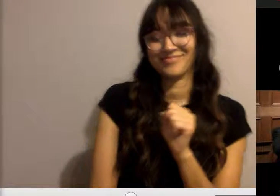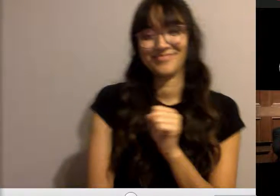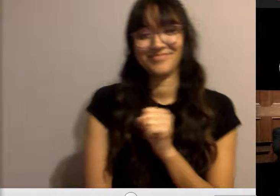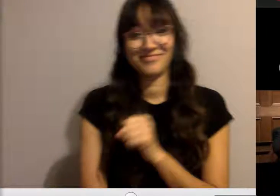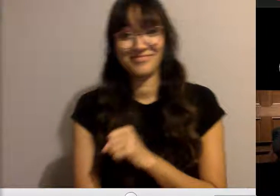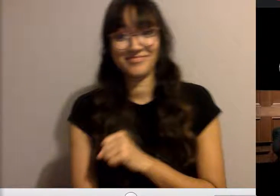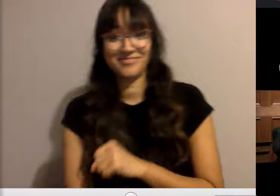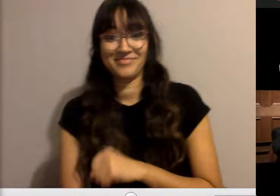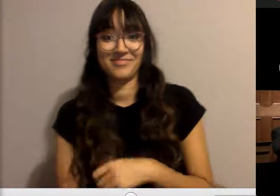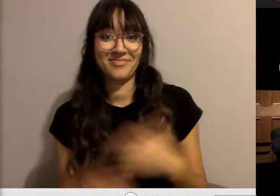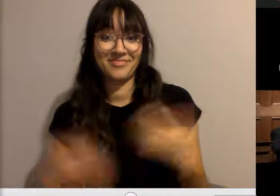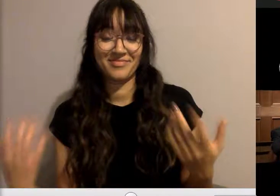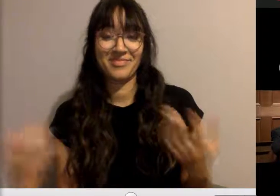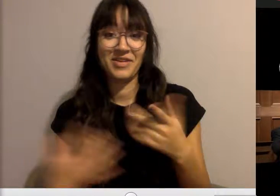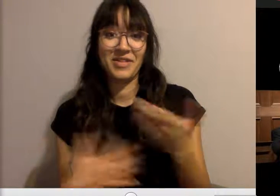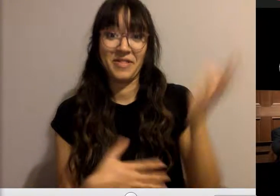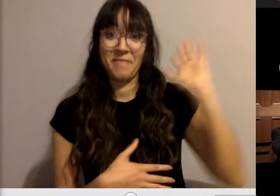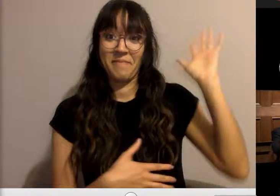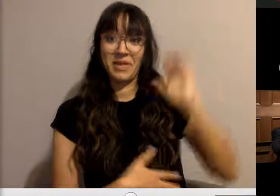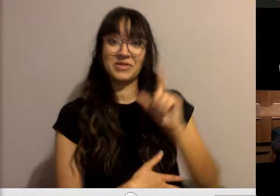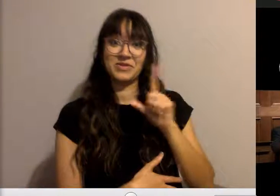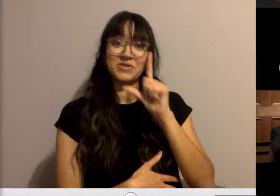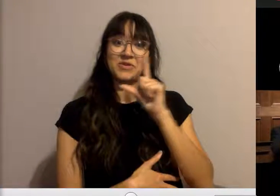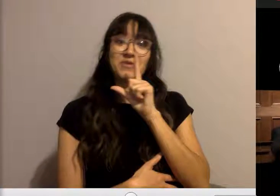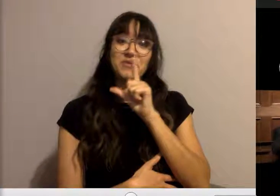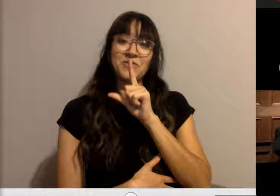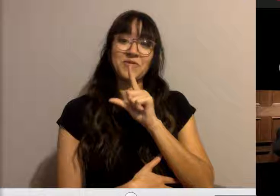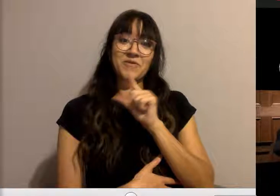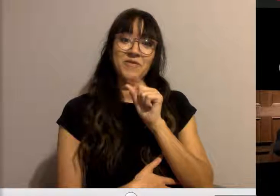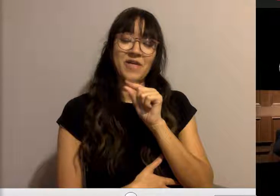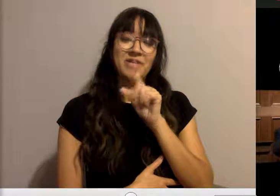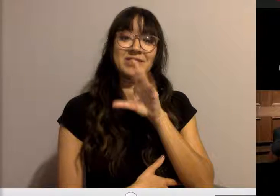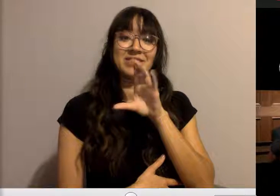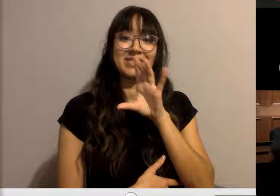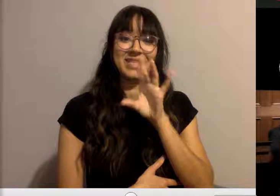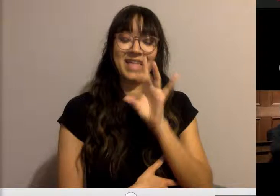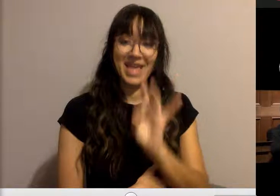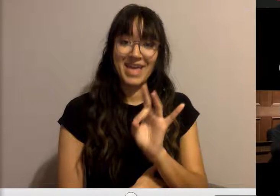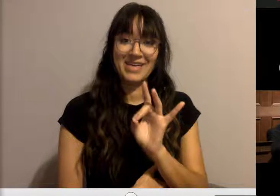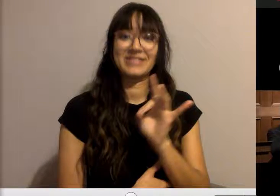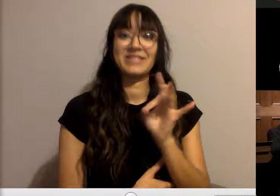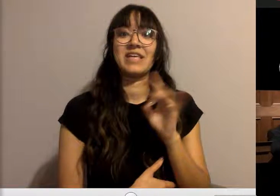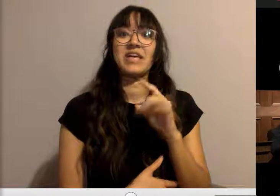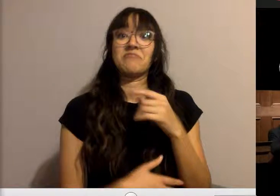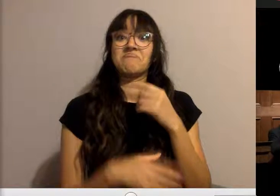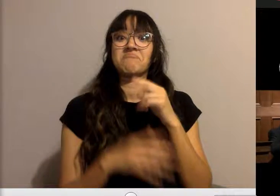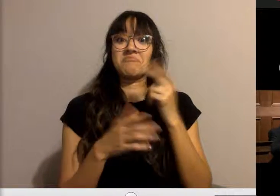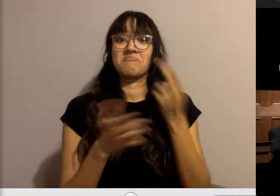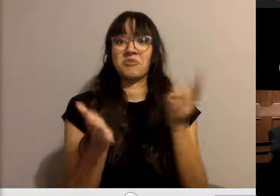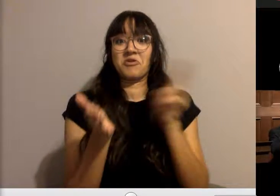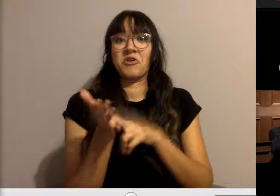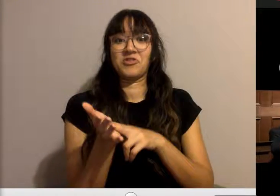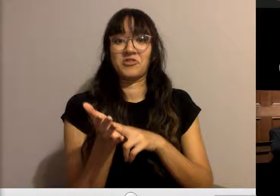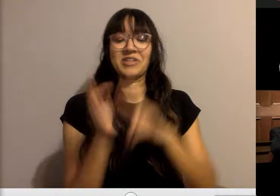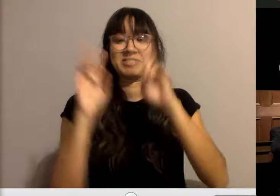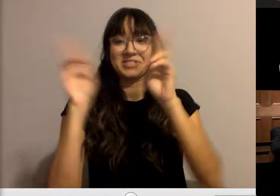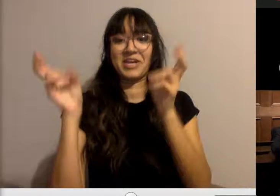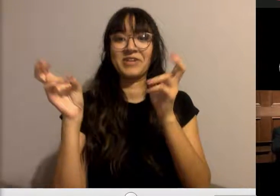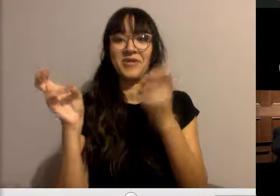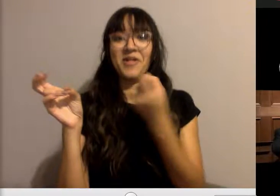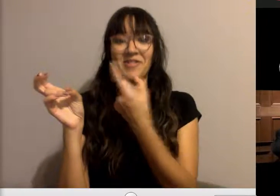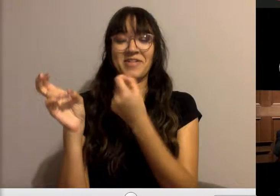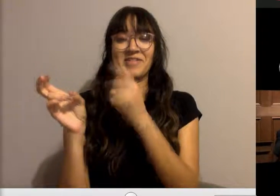about 2008, the contract says 1186 BC. By the time I finished it, I said that we got to change it. It's going